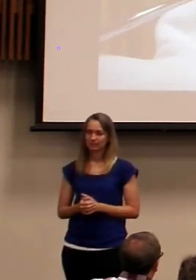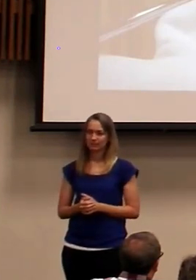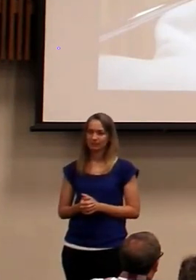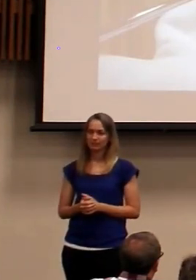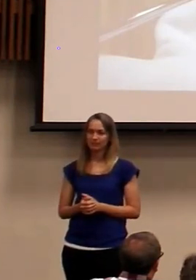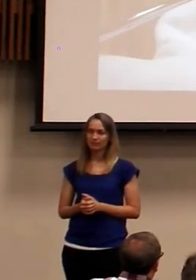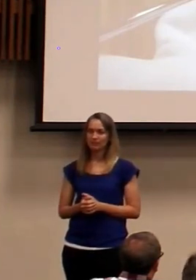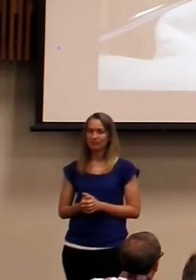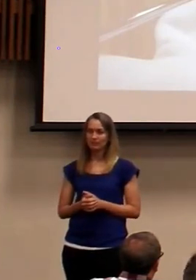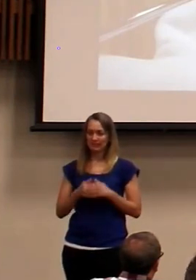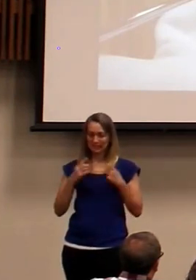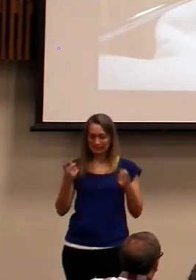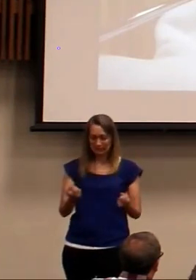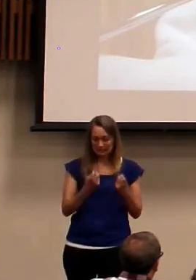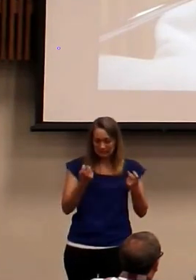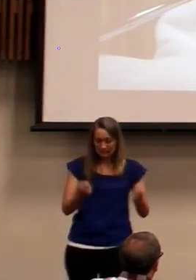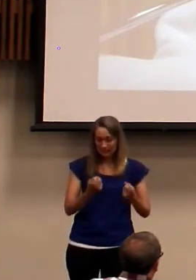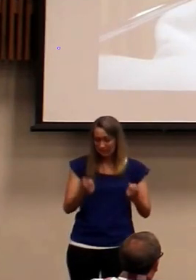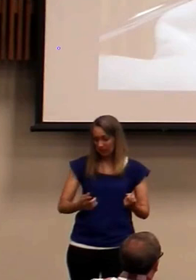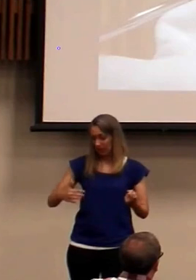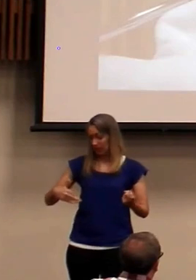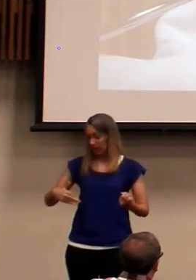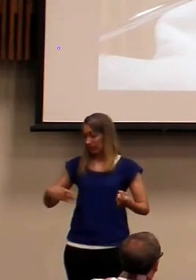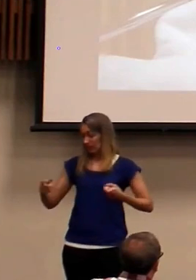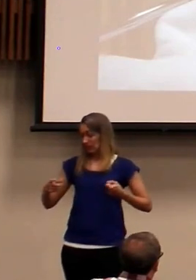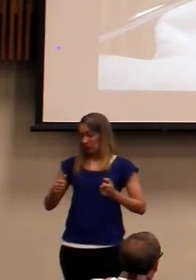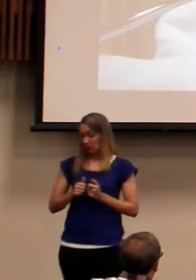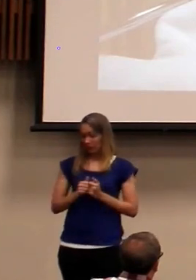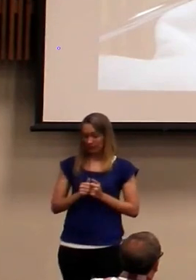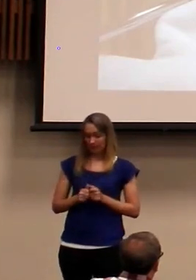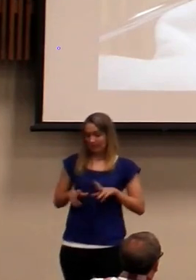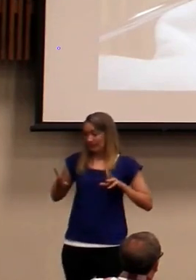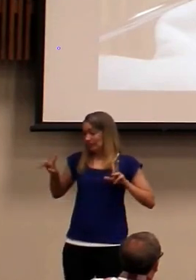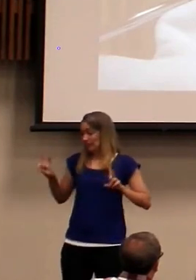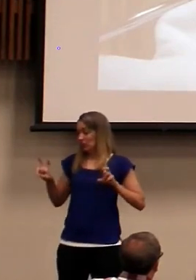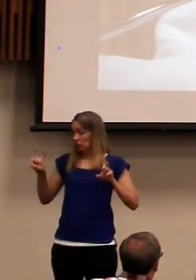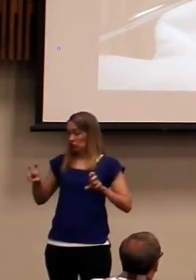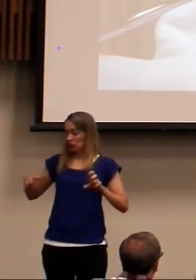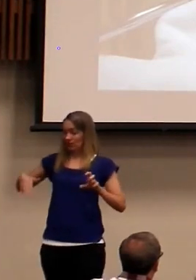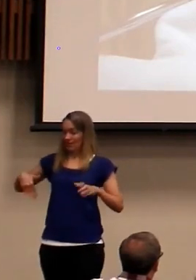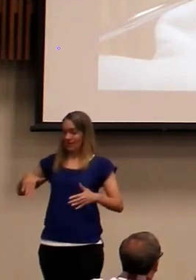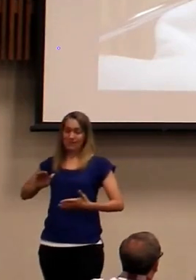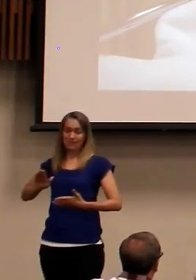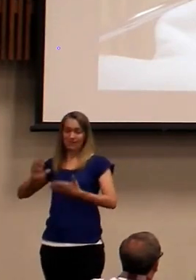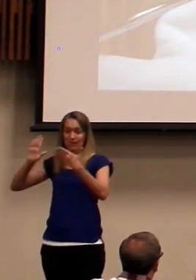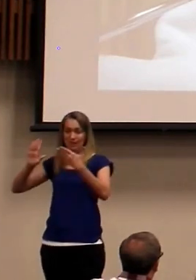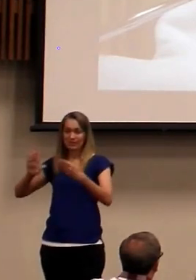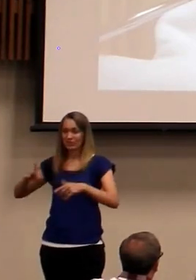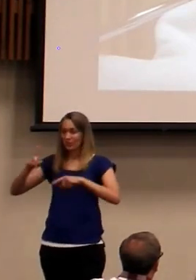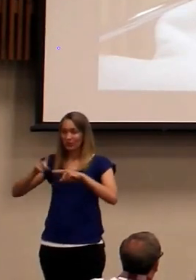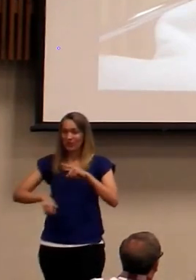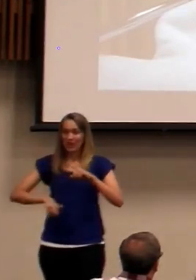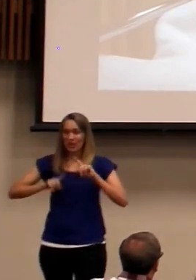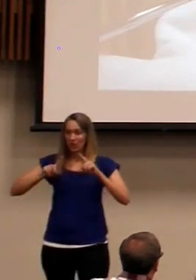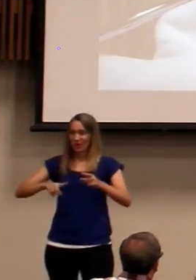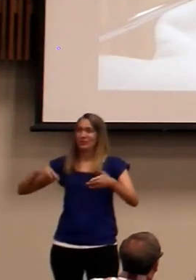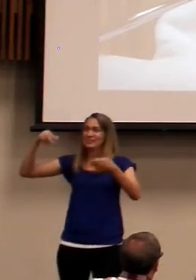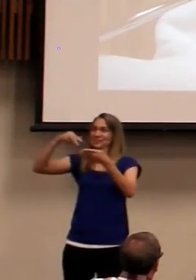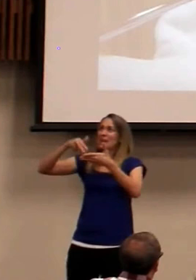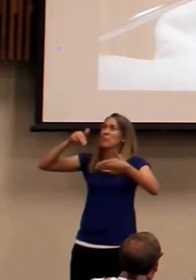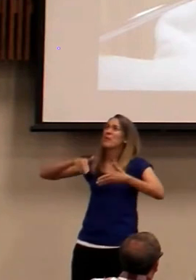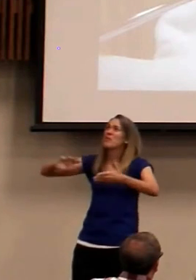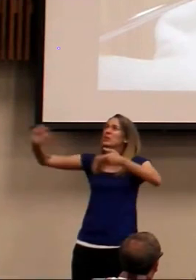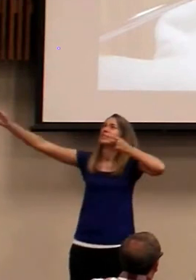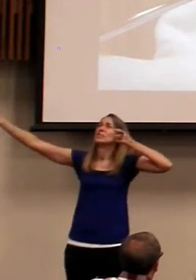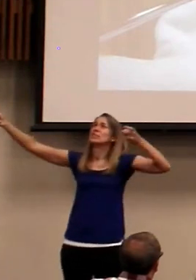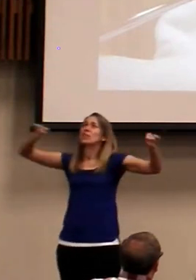There are sins you haven't dealt with yet. There are issues you haven't faced. You can't go stand before the sovereign God